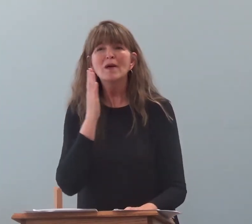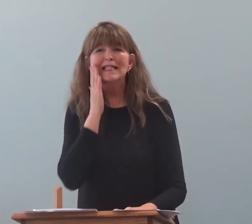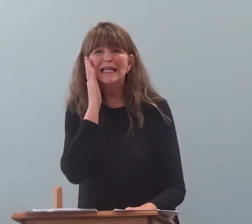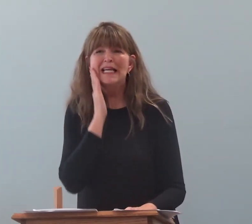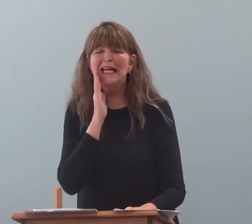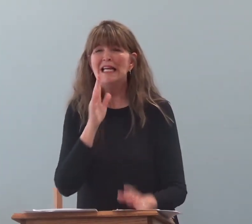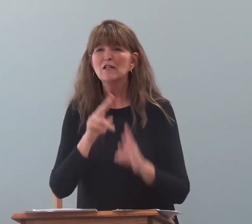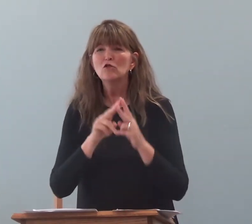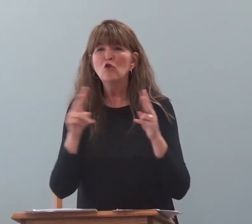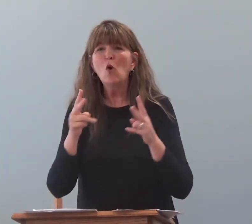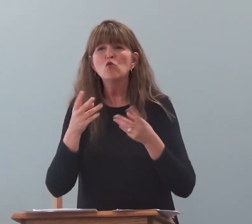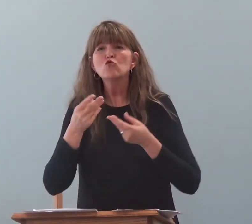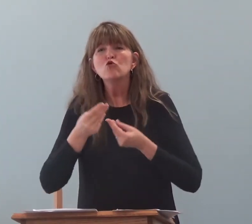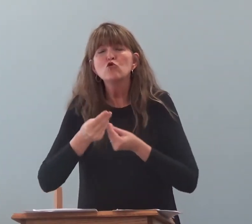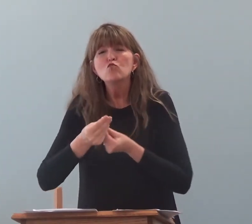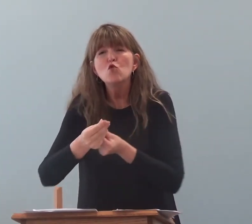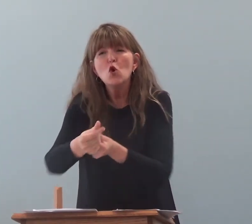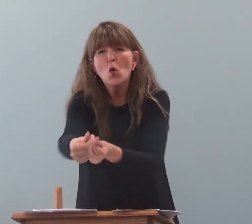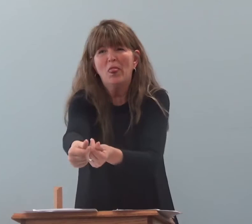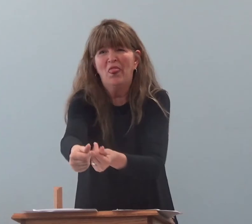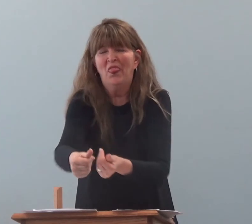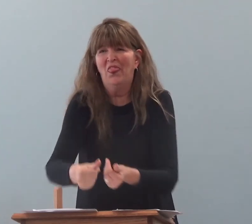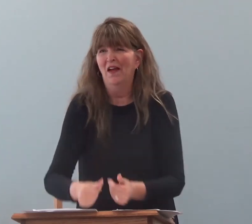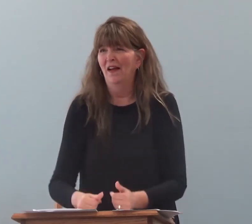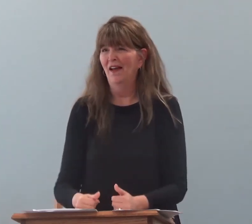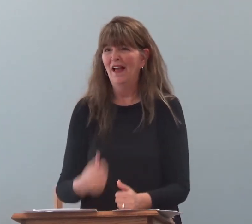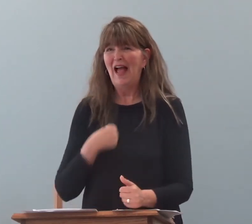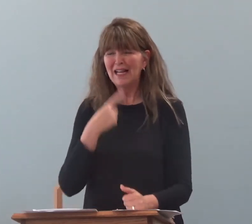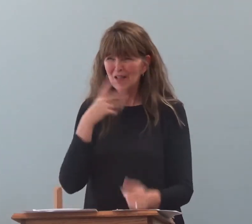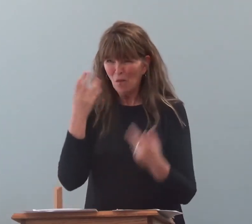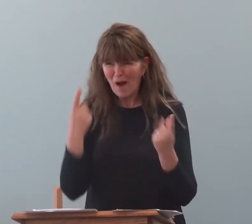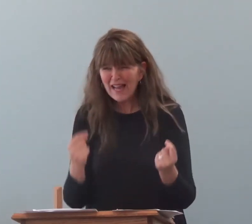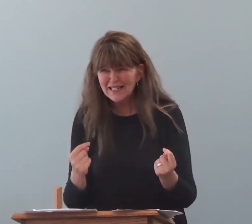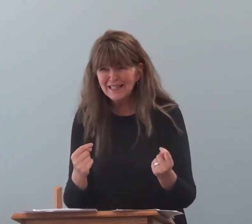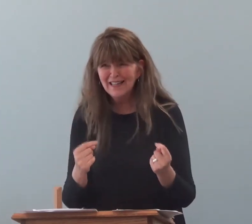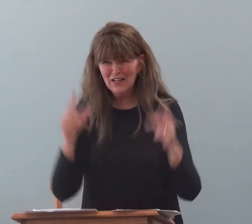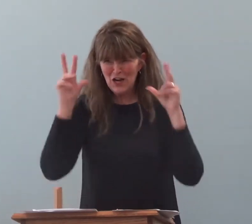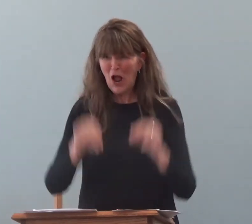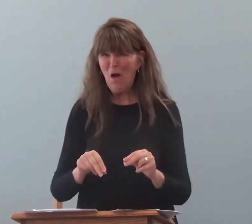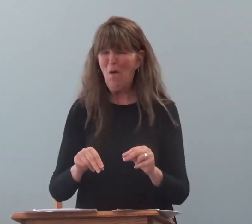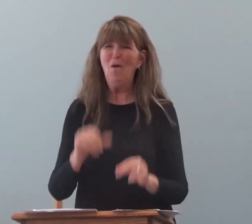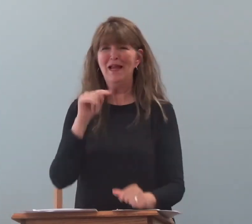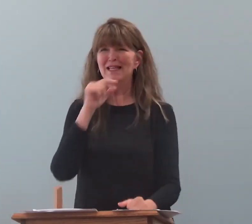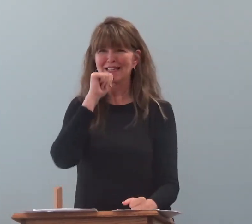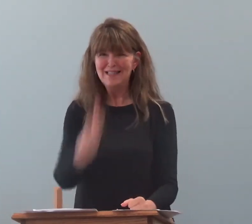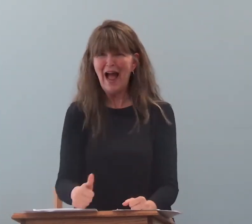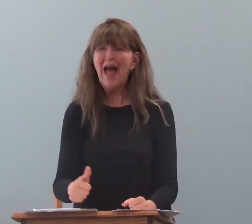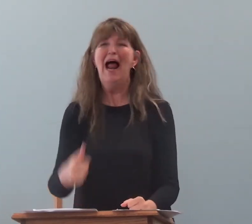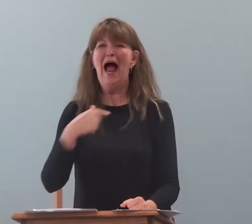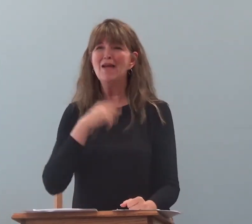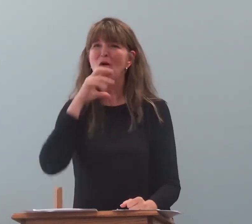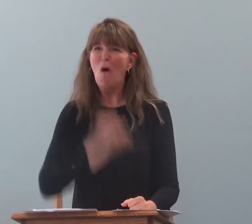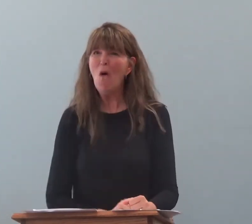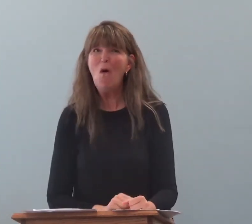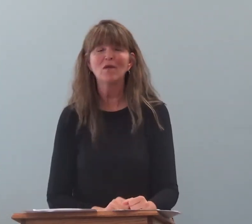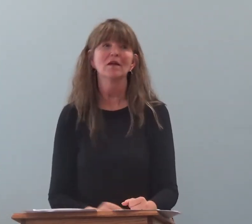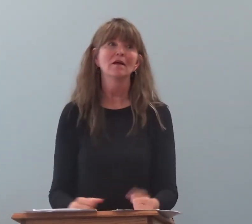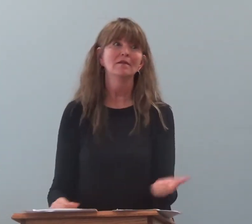them at all. They said, oh, your skin is so smooth. What? And I said, what? No, it's not. I'm